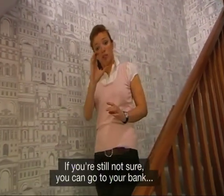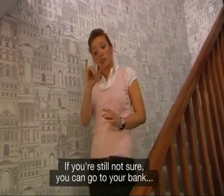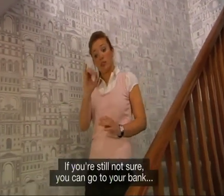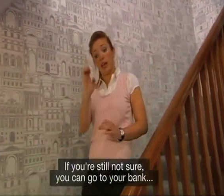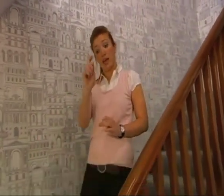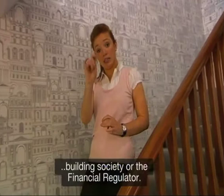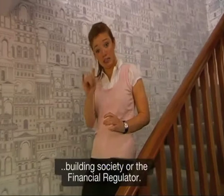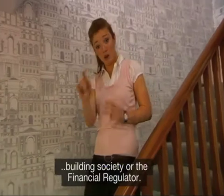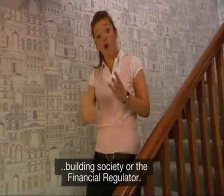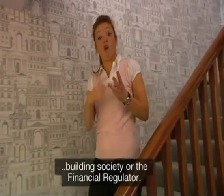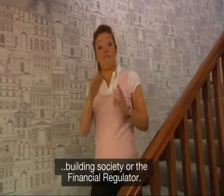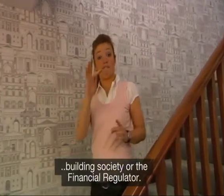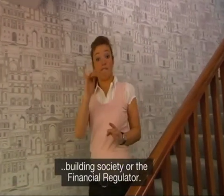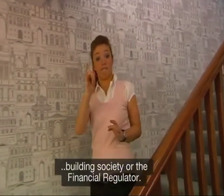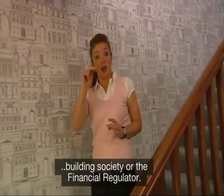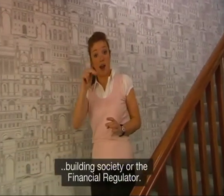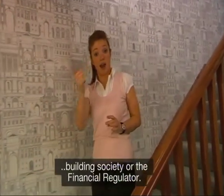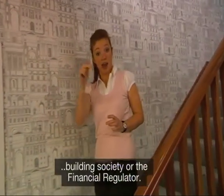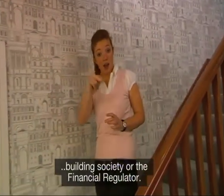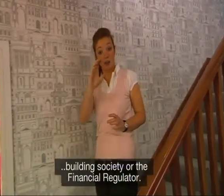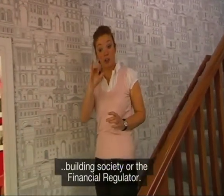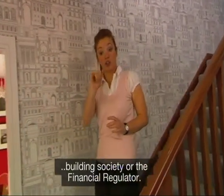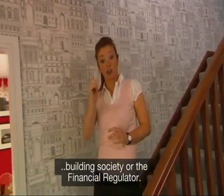bank, building society, or the financial regulator.